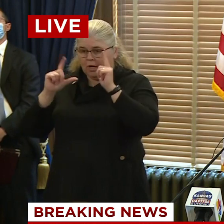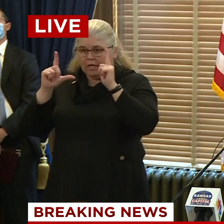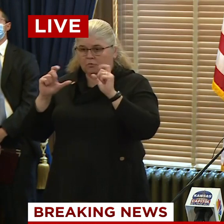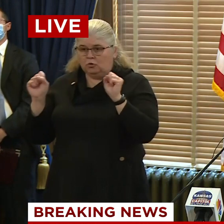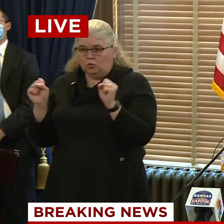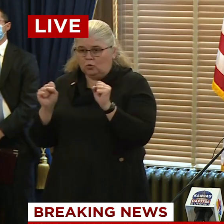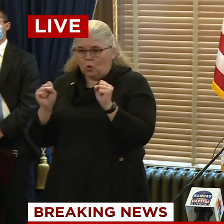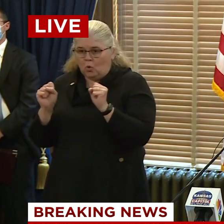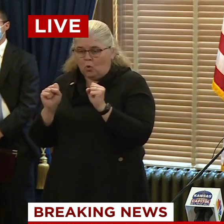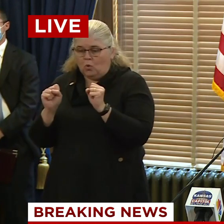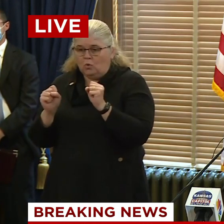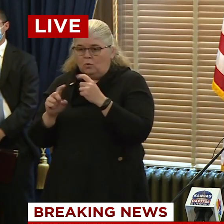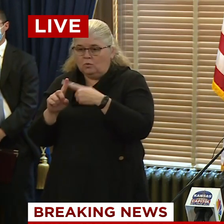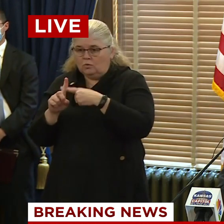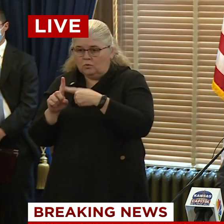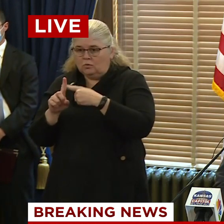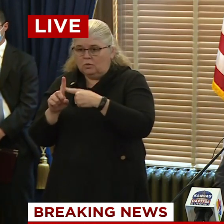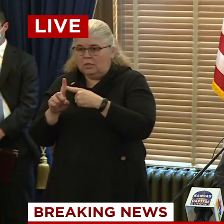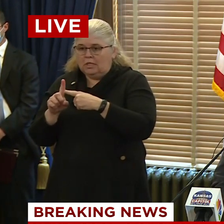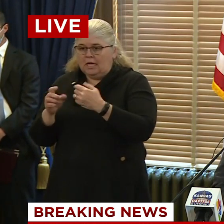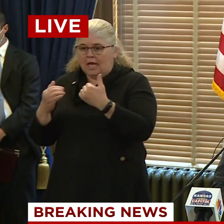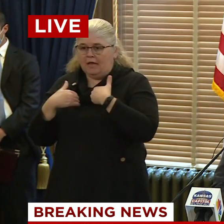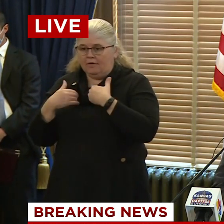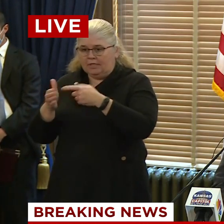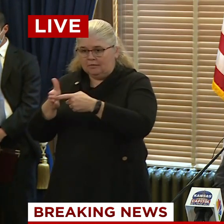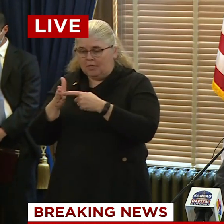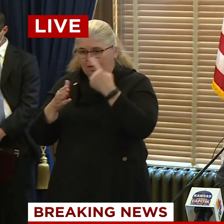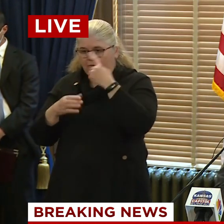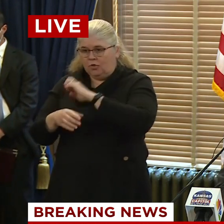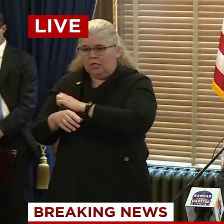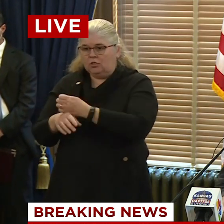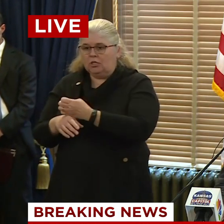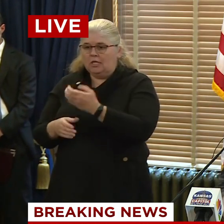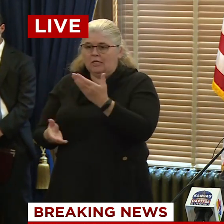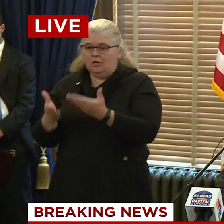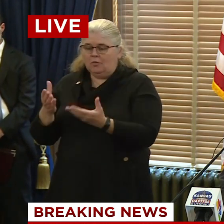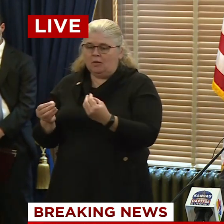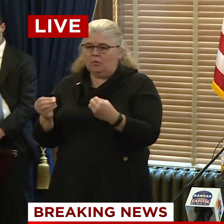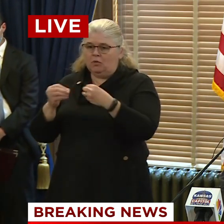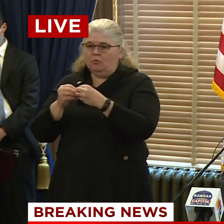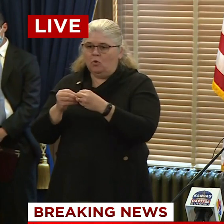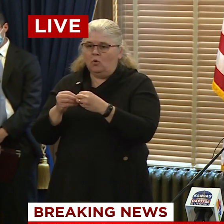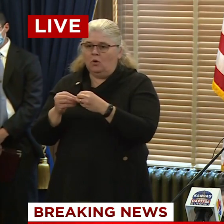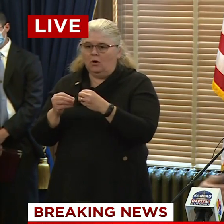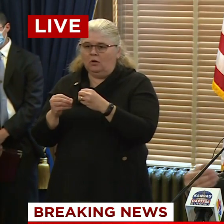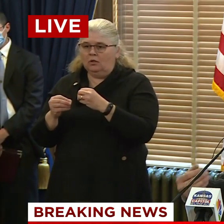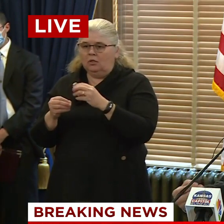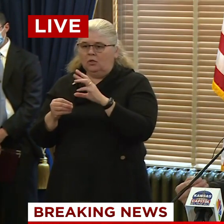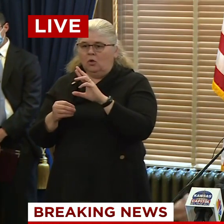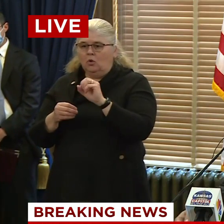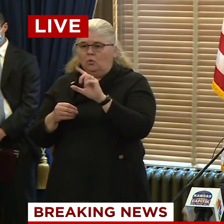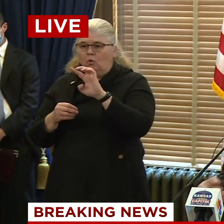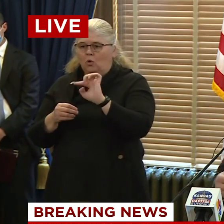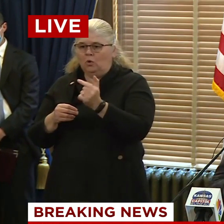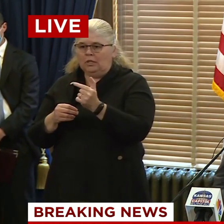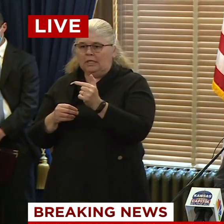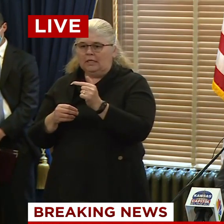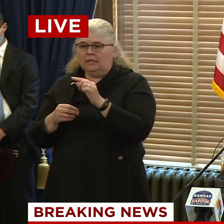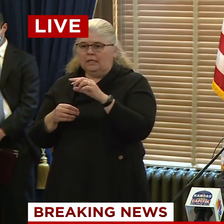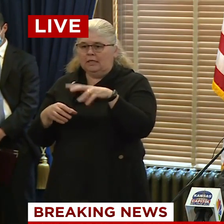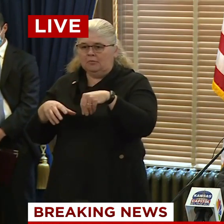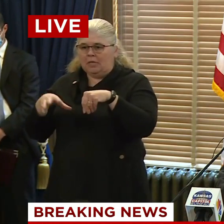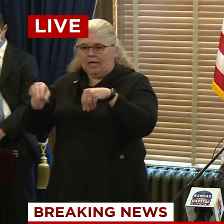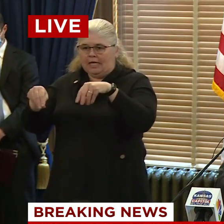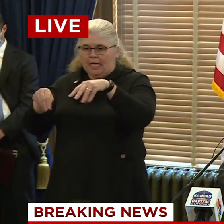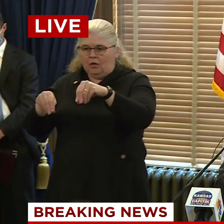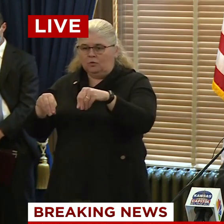temperatures and having demand for energy. There is a chance that there could be more rolling blackouts at that time. But as I said, these would be